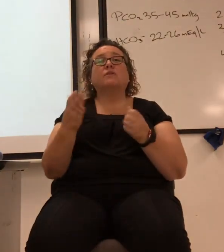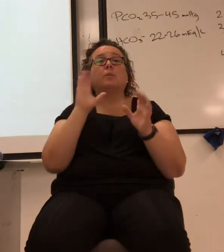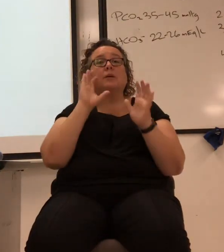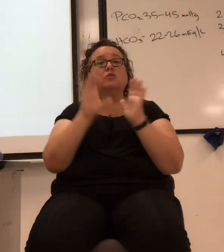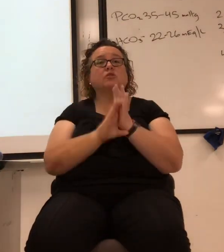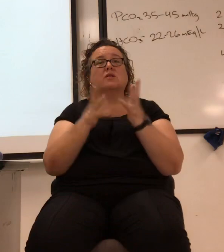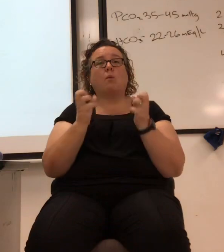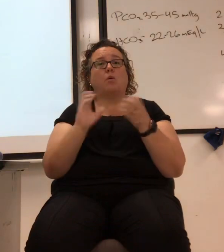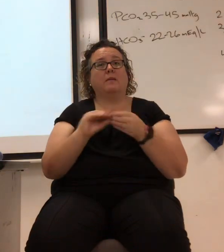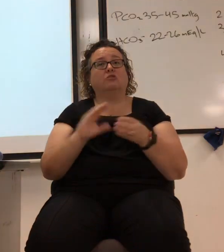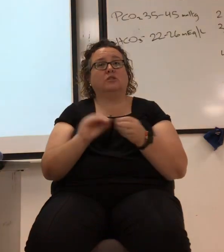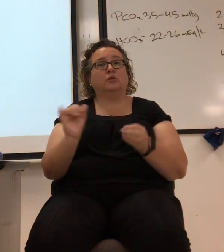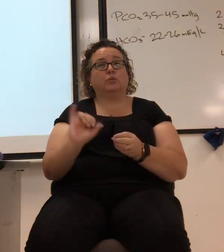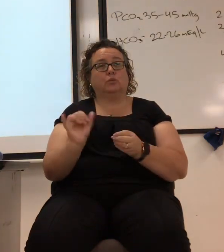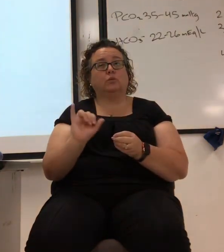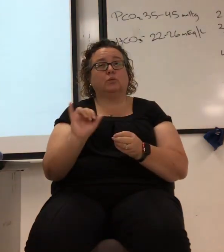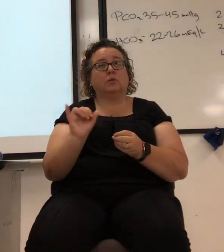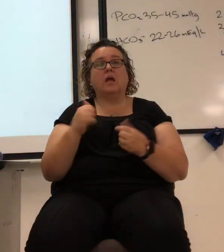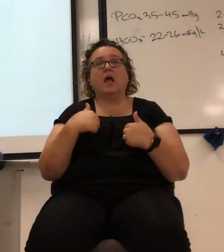I put a couple more things here.